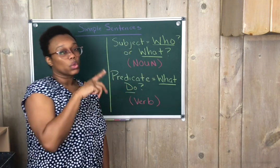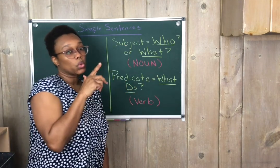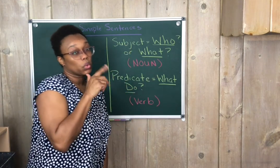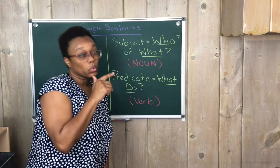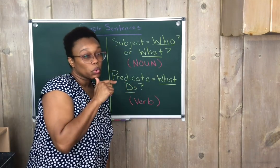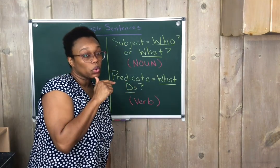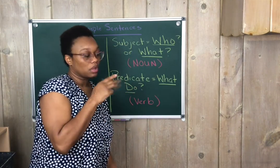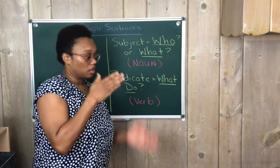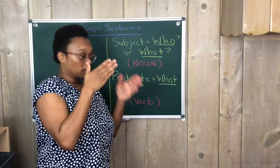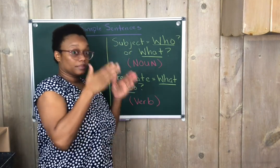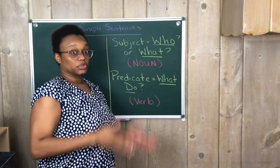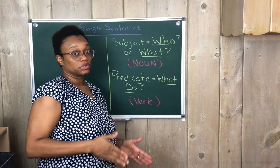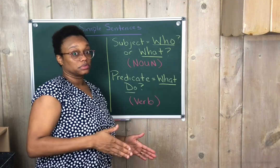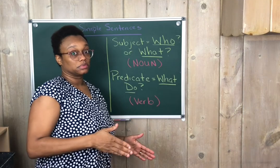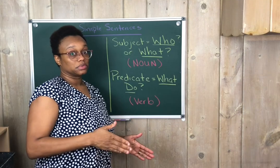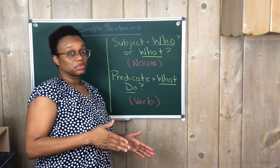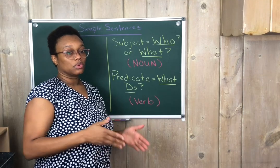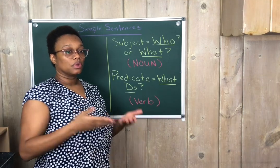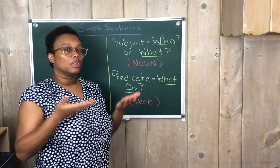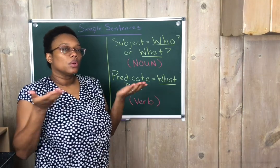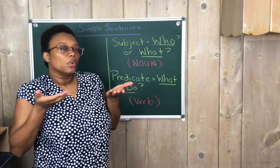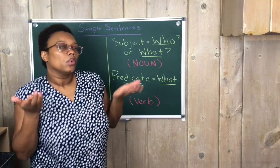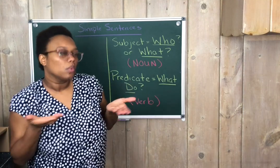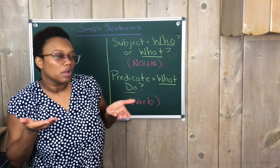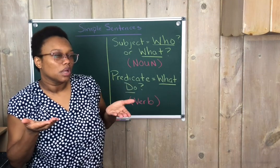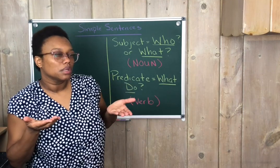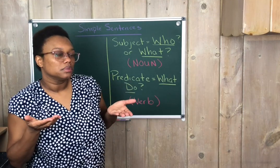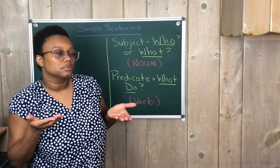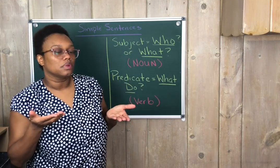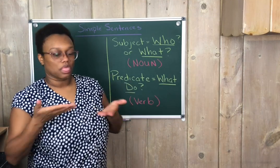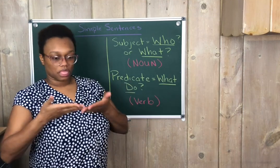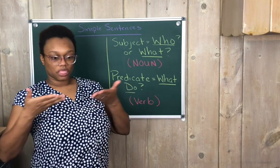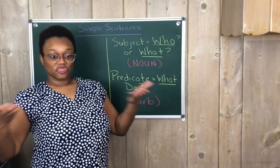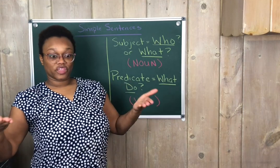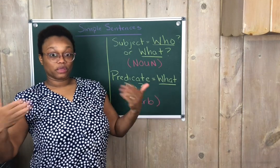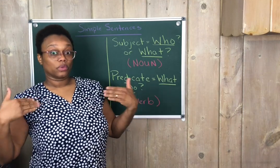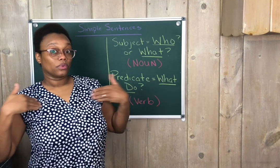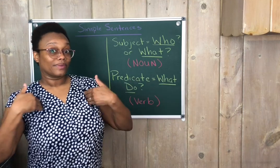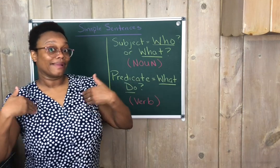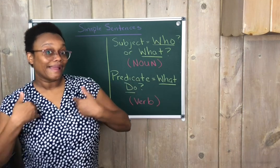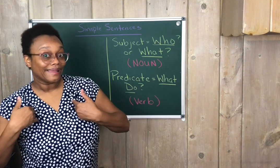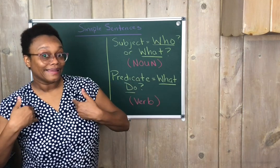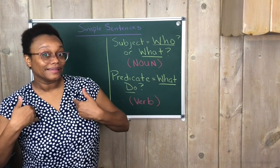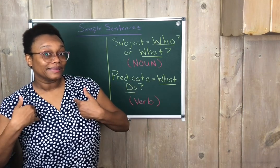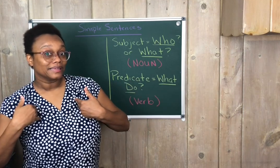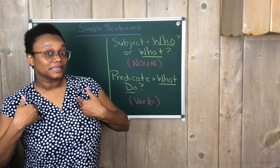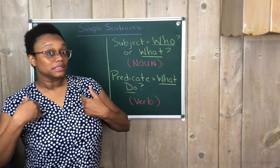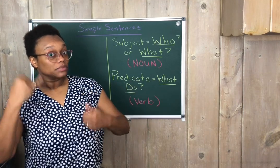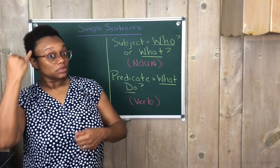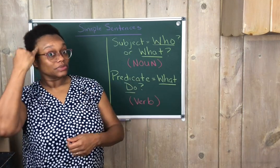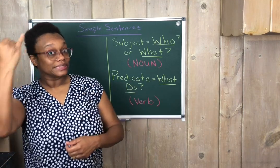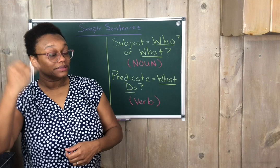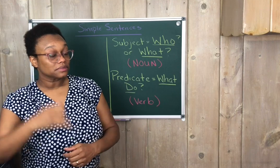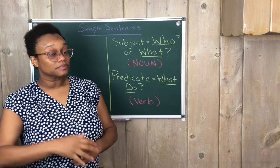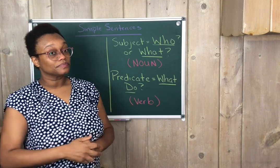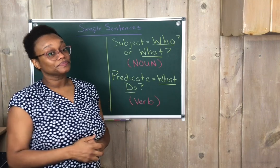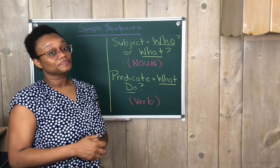The subject, who, applies to a person, and the what is about a thing, an animal, or an